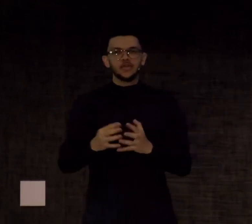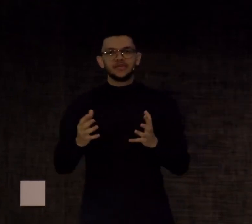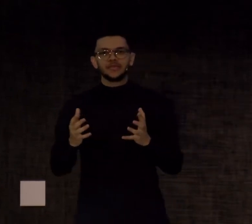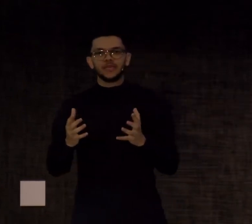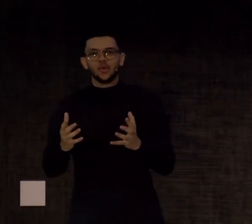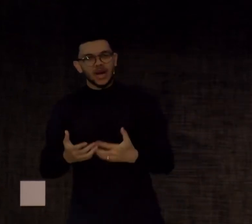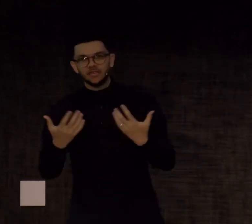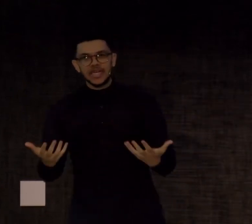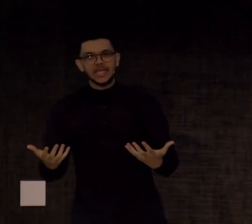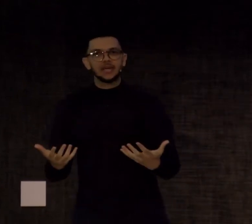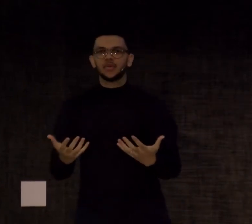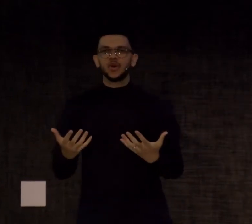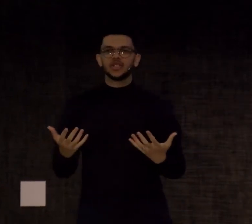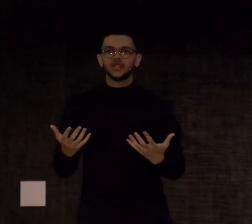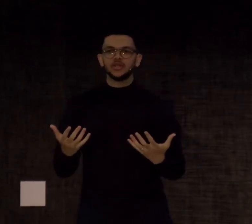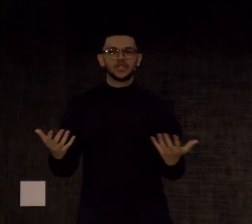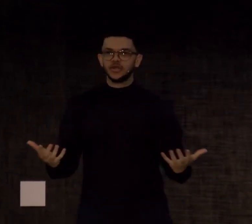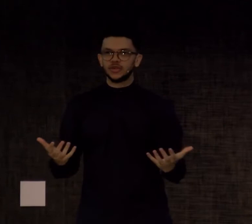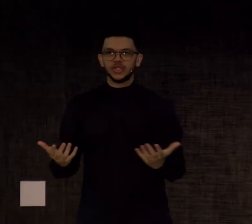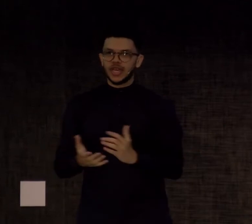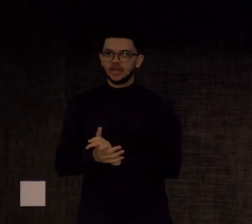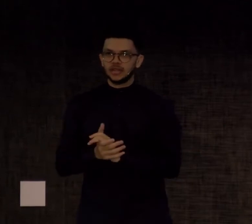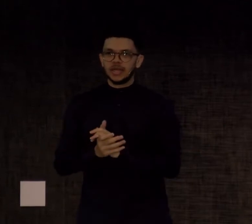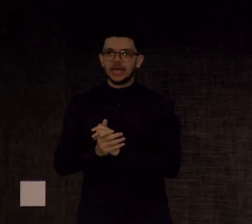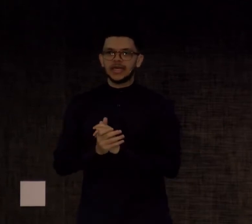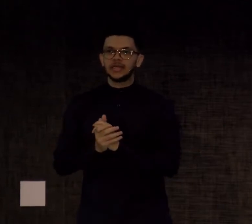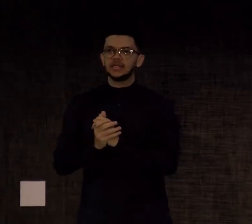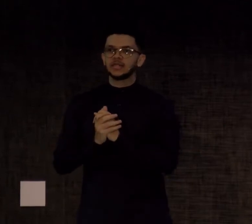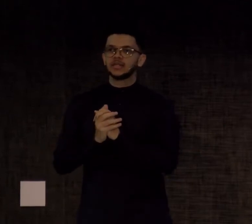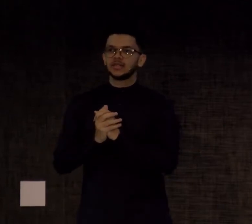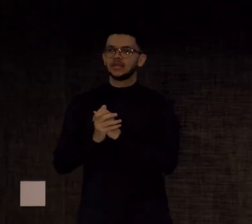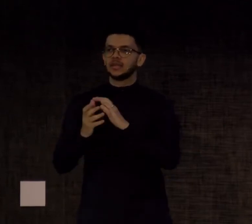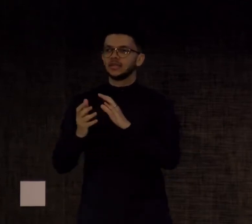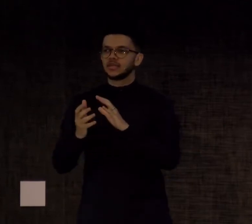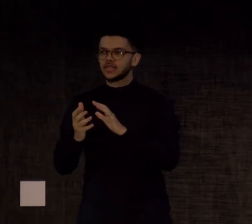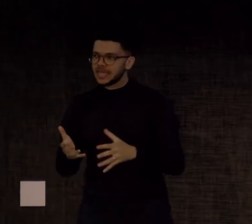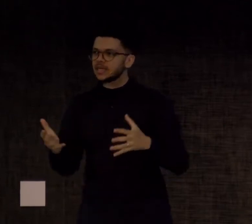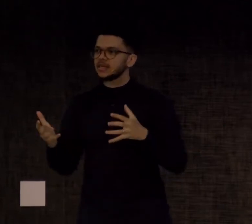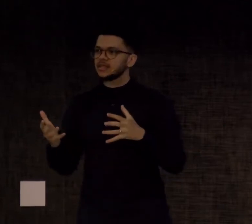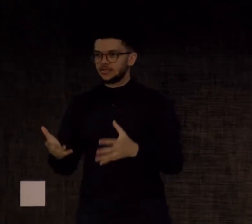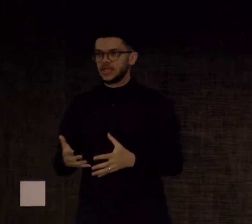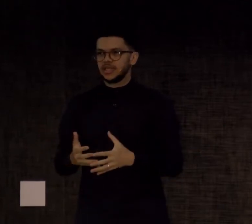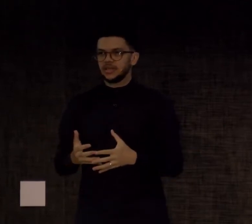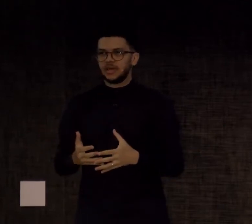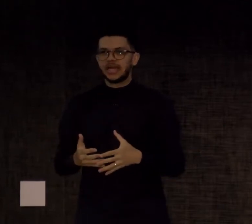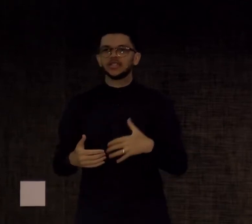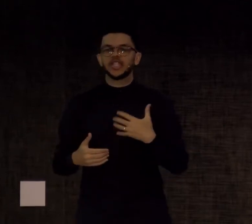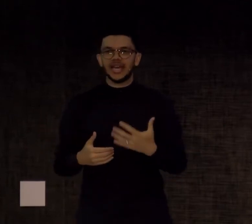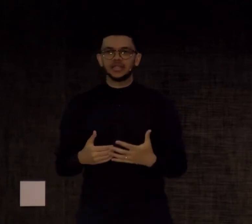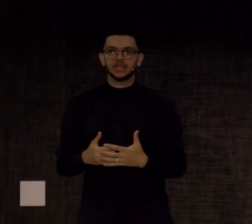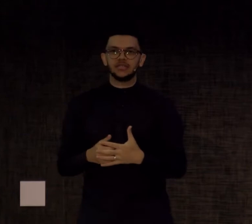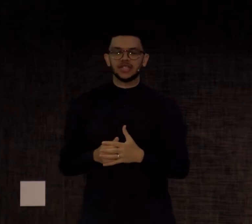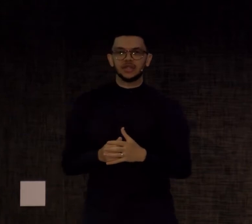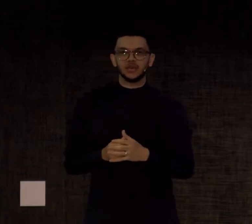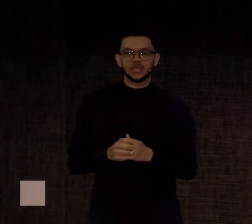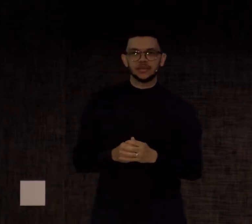So what I've really implored you to do today is to think differently and to challenge